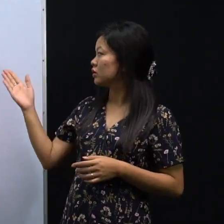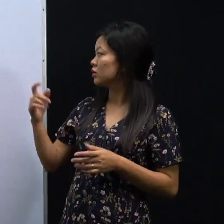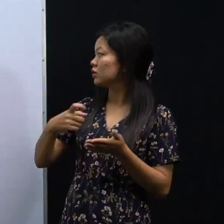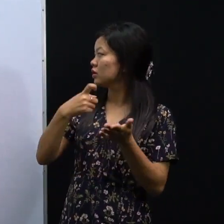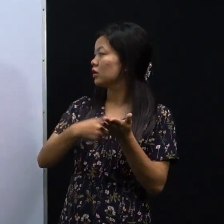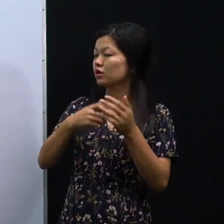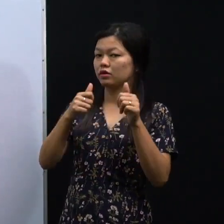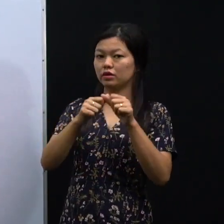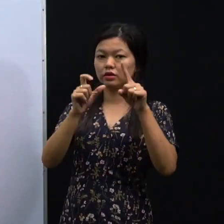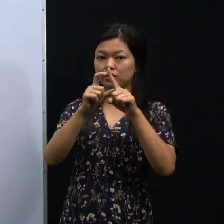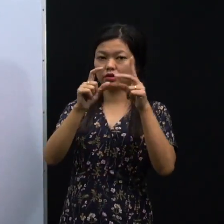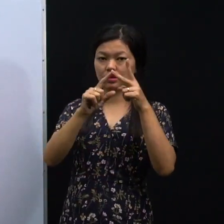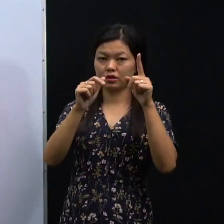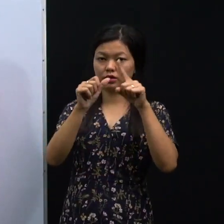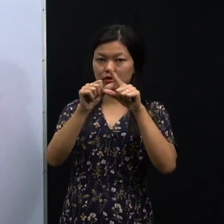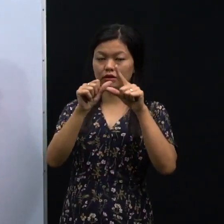energy.